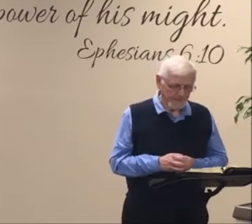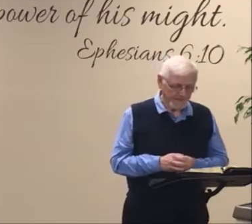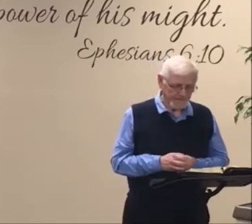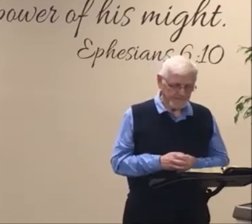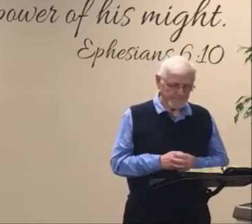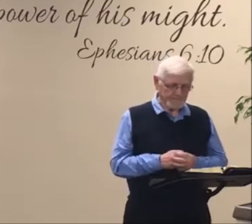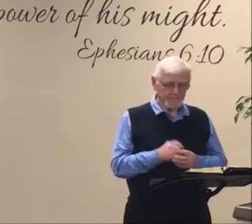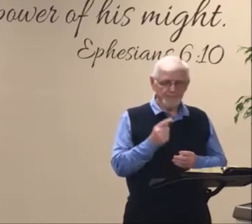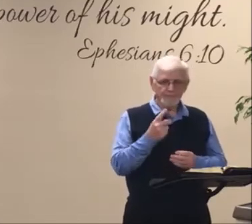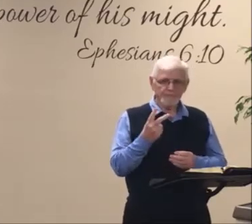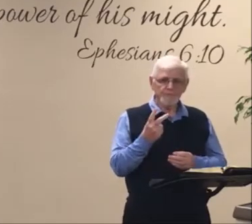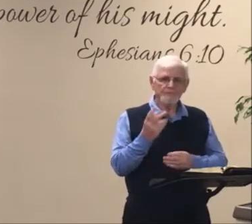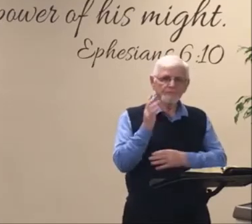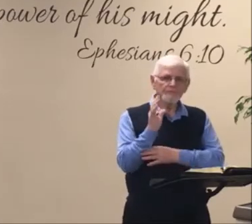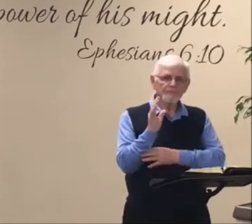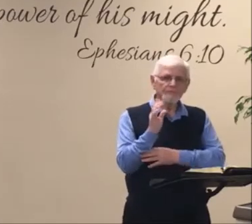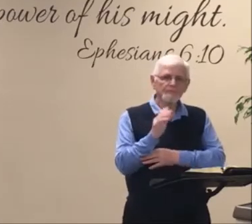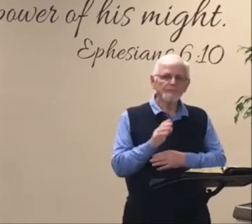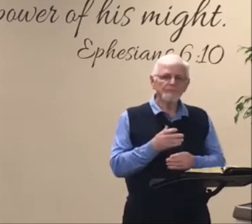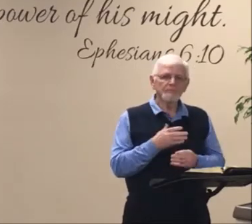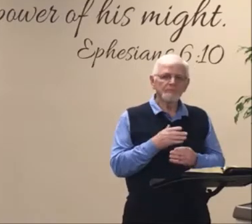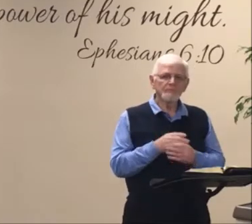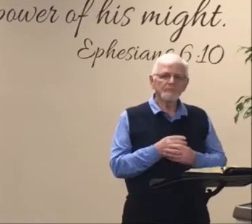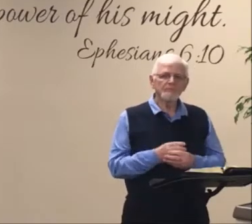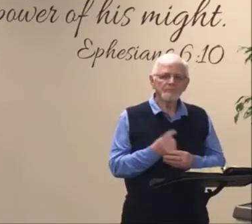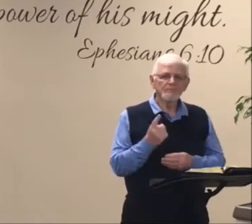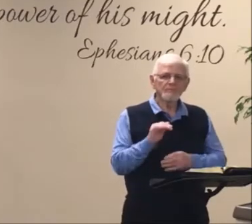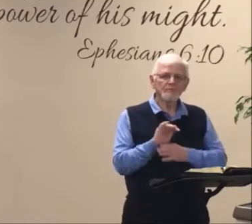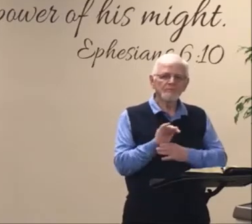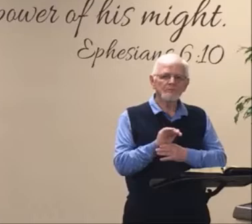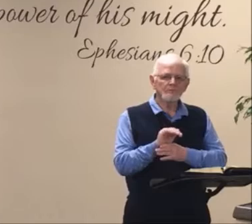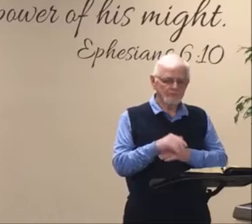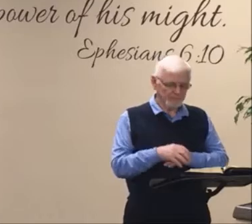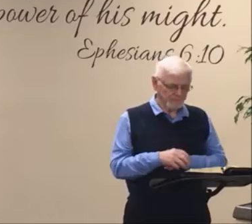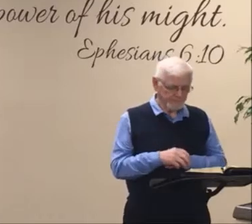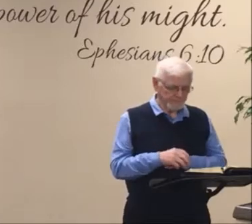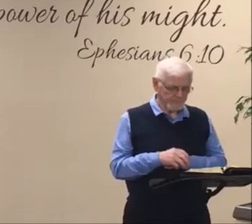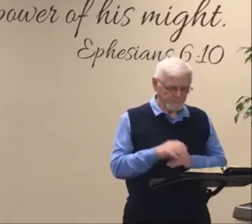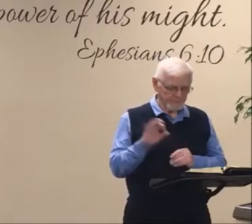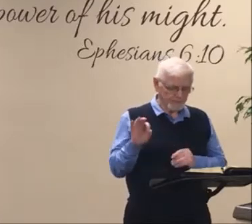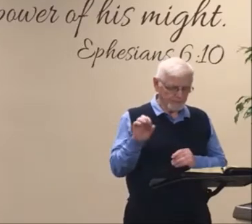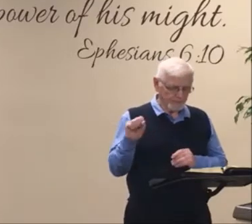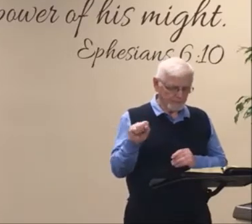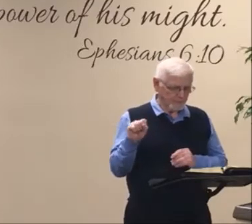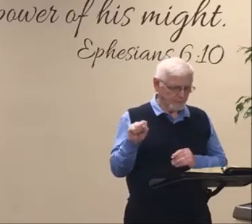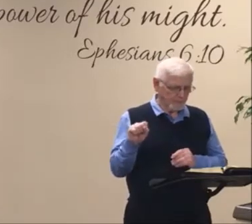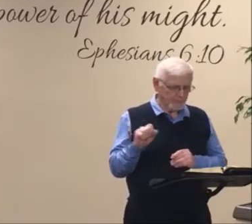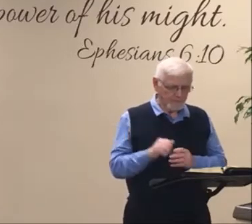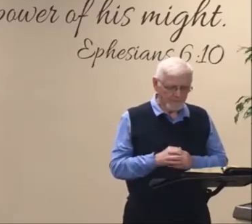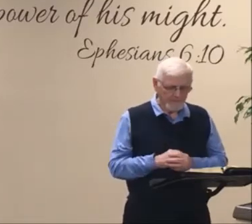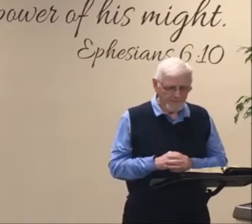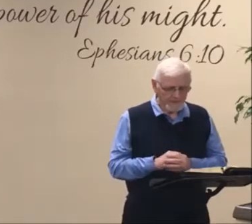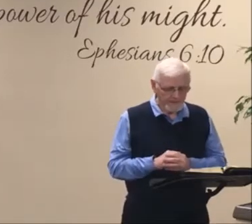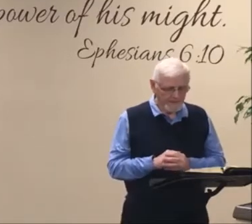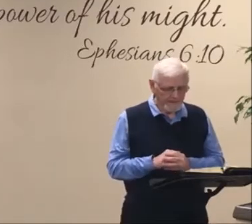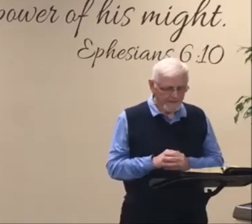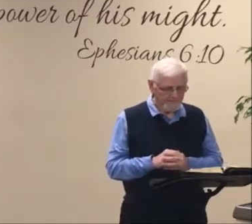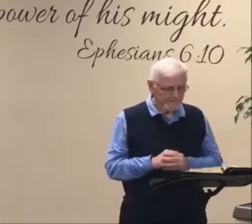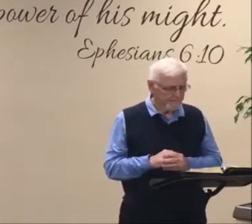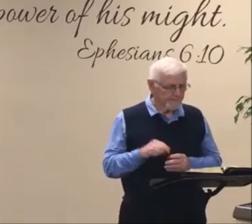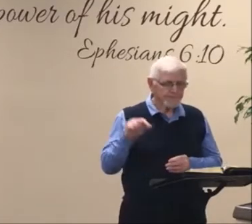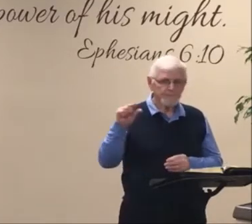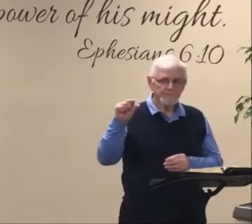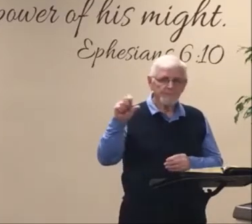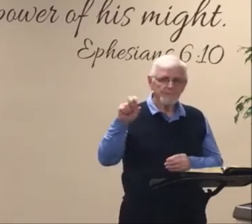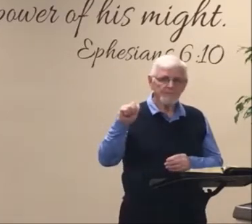afternoon service, and hopefully have one each night, so Friday and Saturday, if we can do that. All right, let's get Genesis